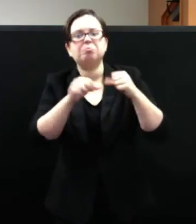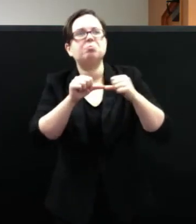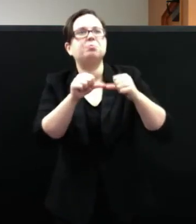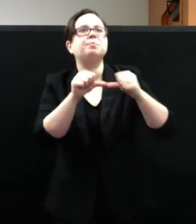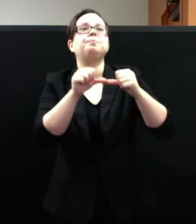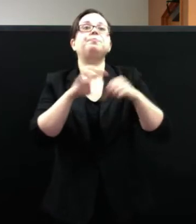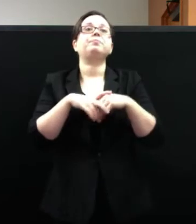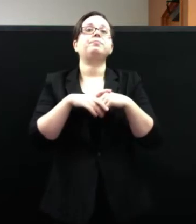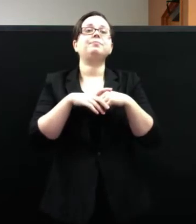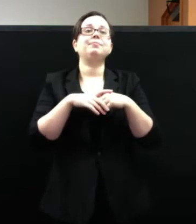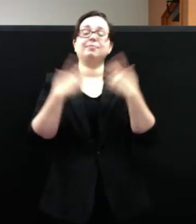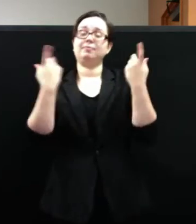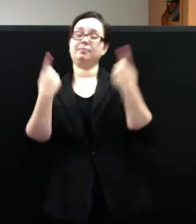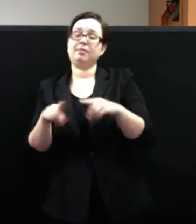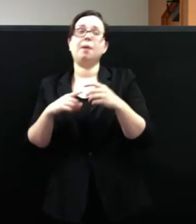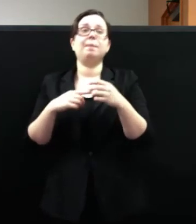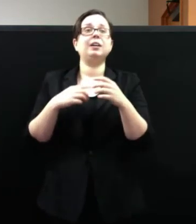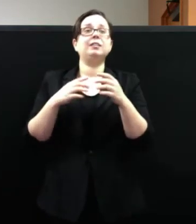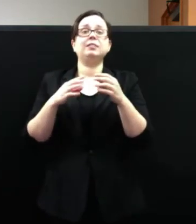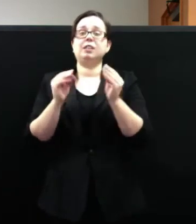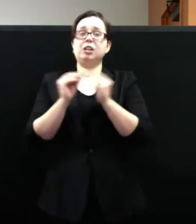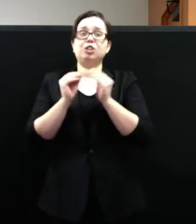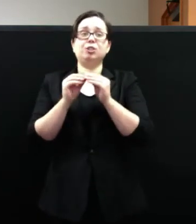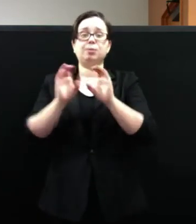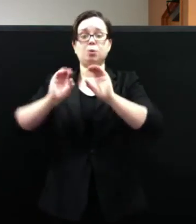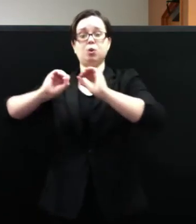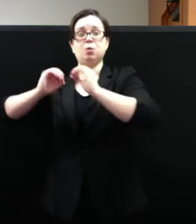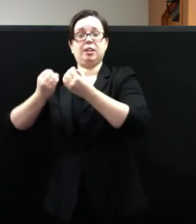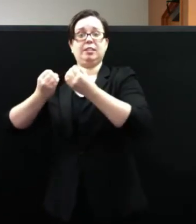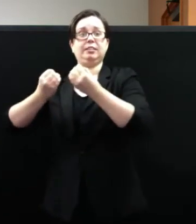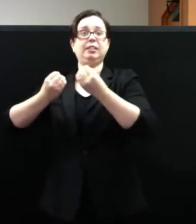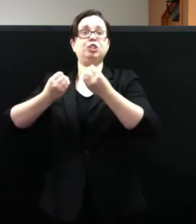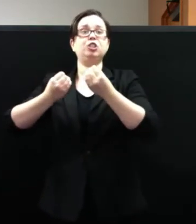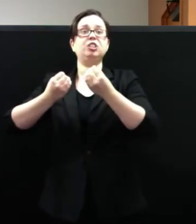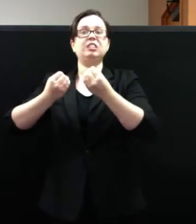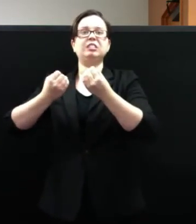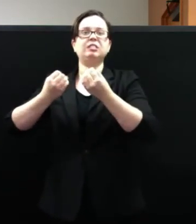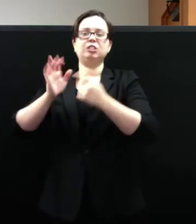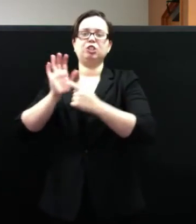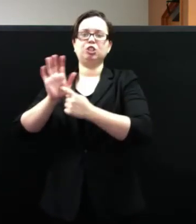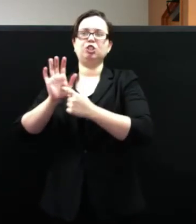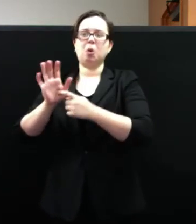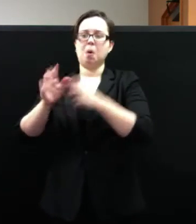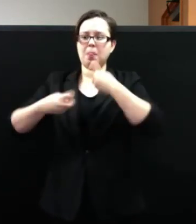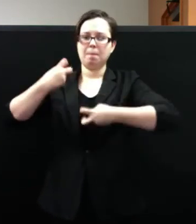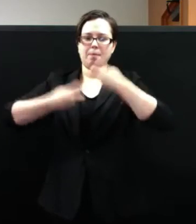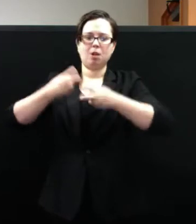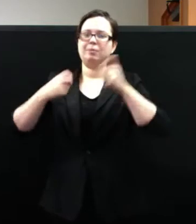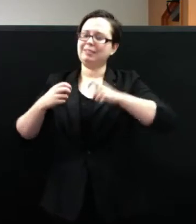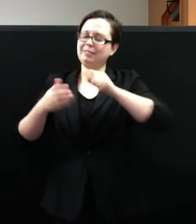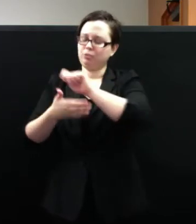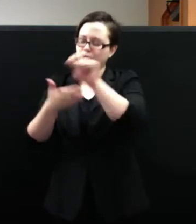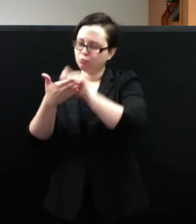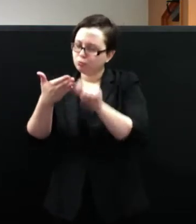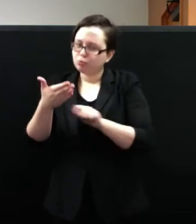organizations are addressing their wicked problems by collaboratively drawing them out. And I'm convinced that those who see their world